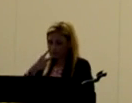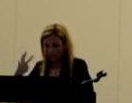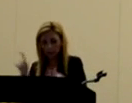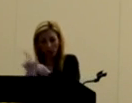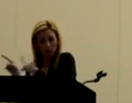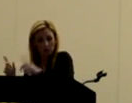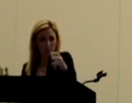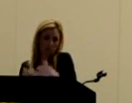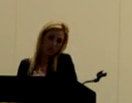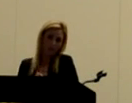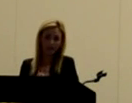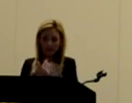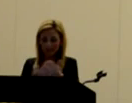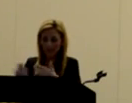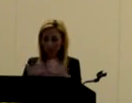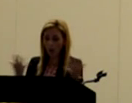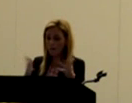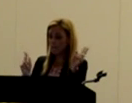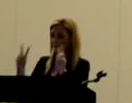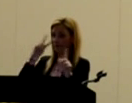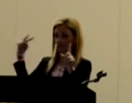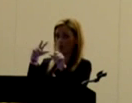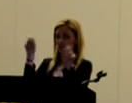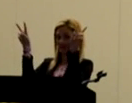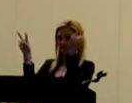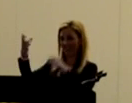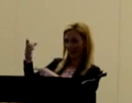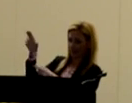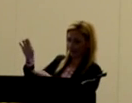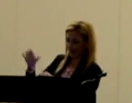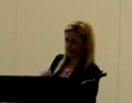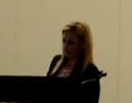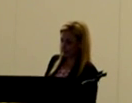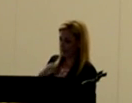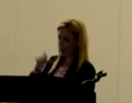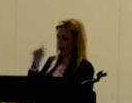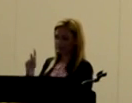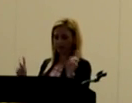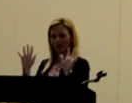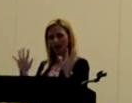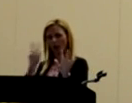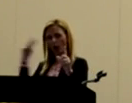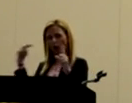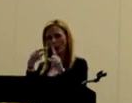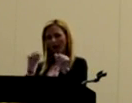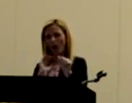able to speak as well, despite what people view as a quote-unquote handicap. I would ask people to look at